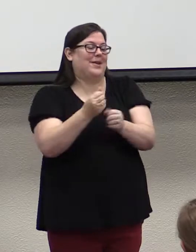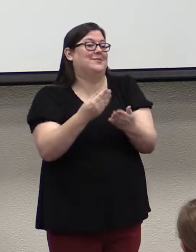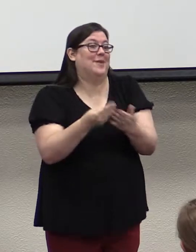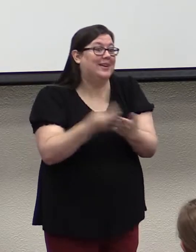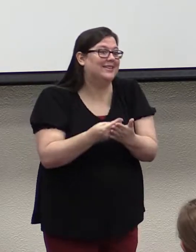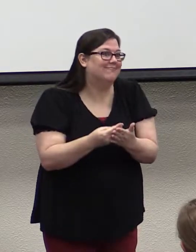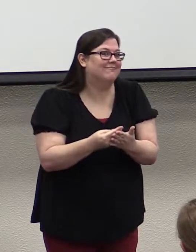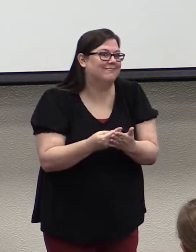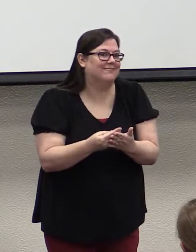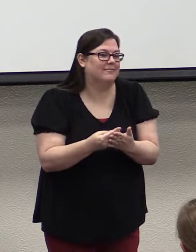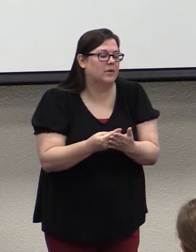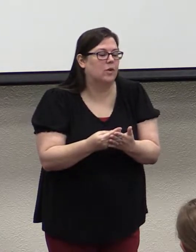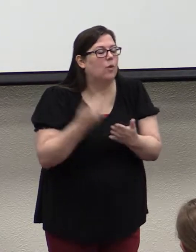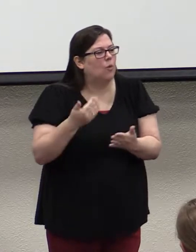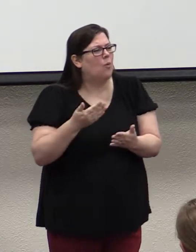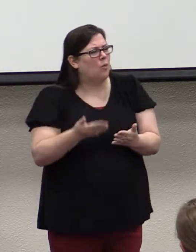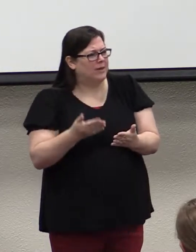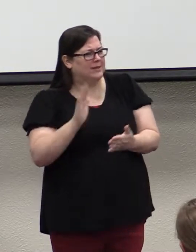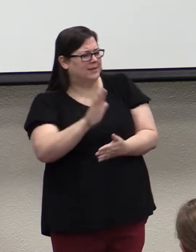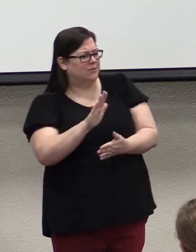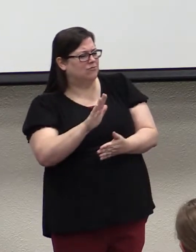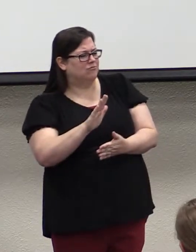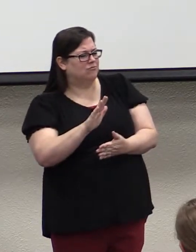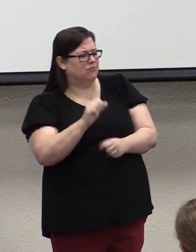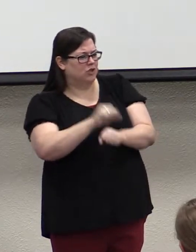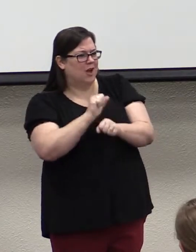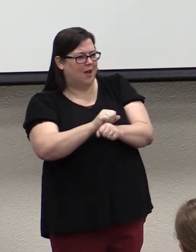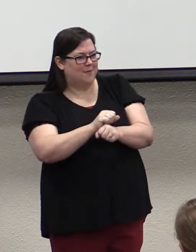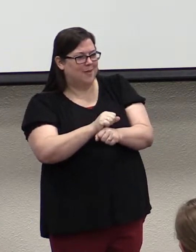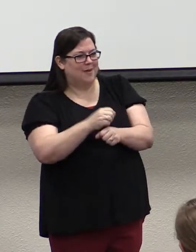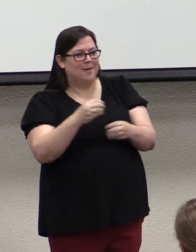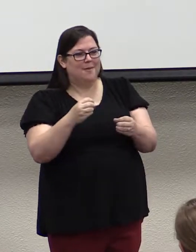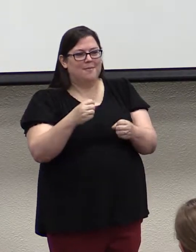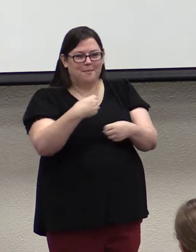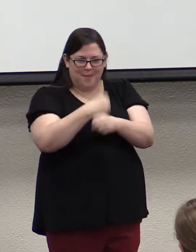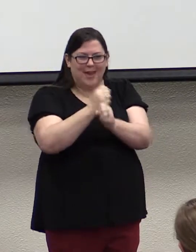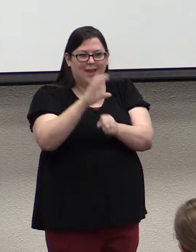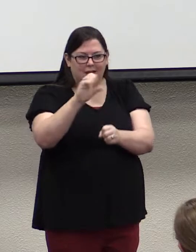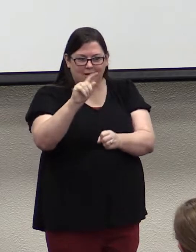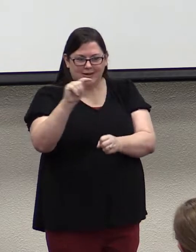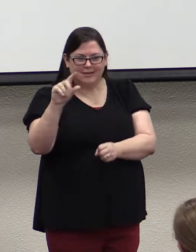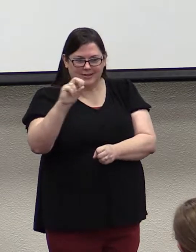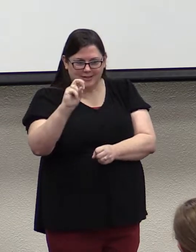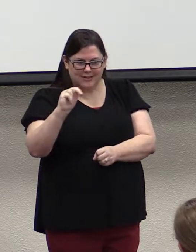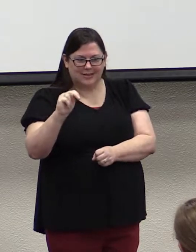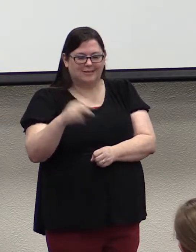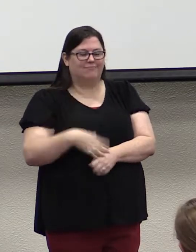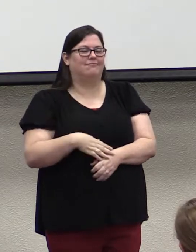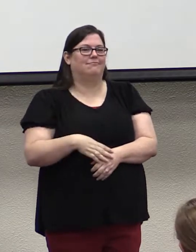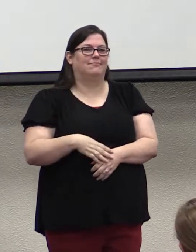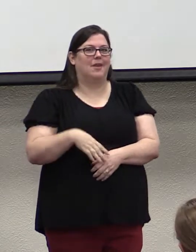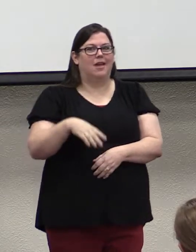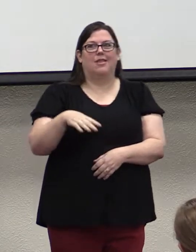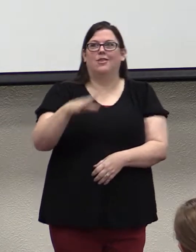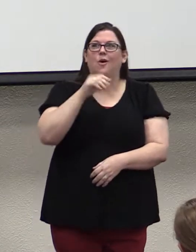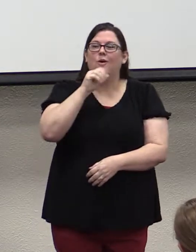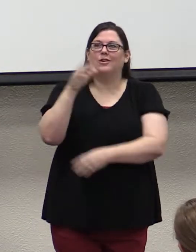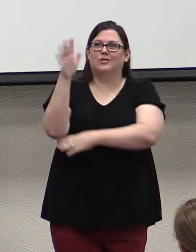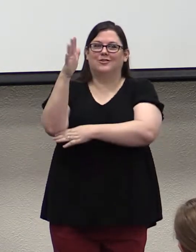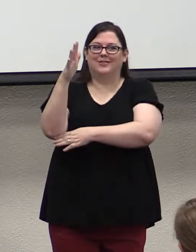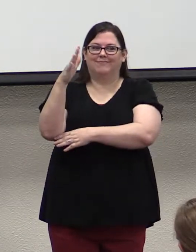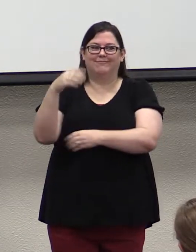What's the cotton plant's job? Make cotton. What's an orange tree's job? Make oranges. What's a vine's job? To